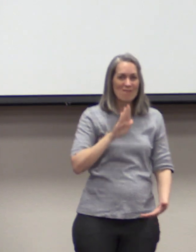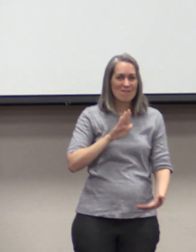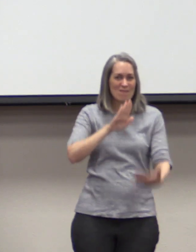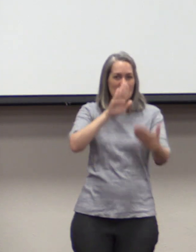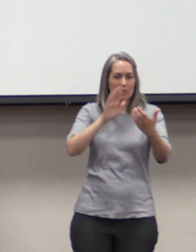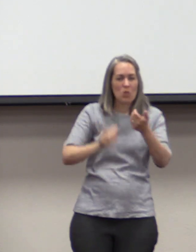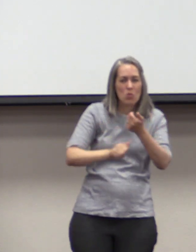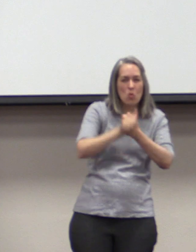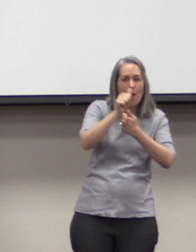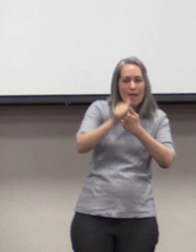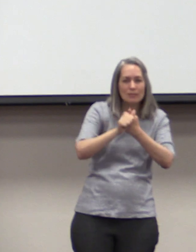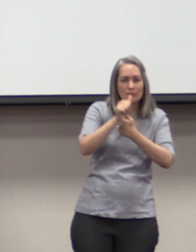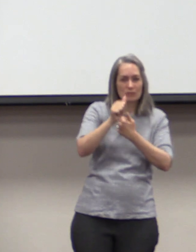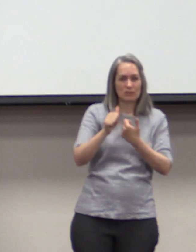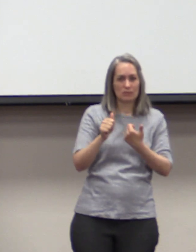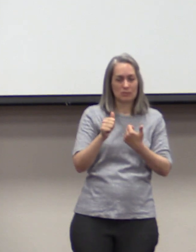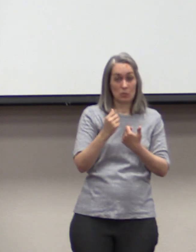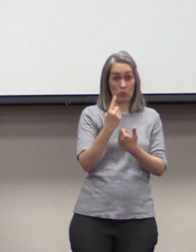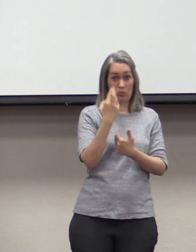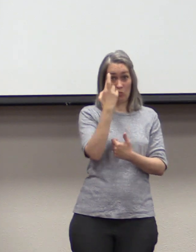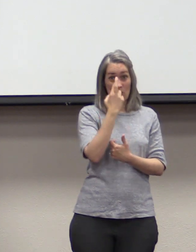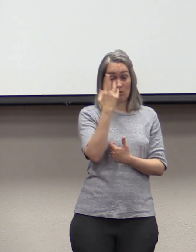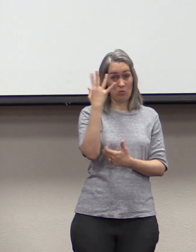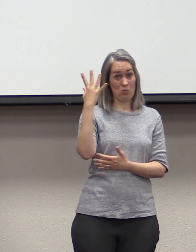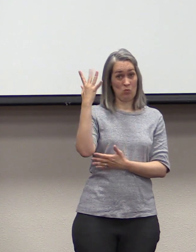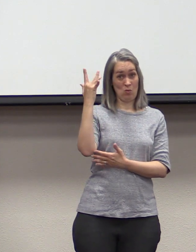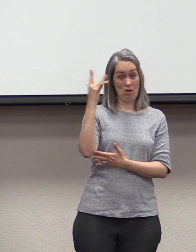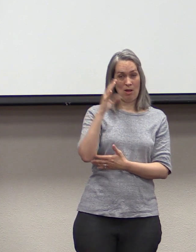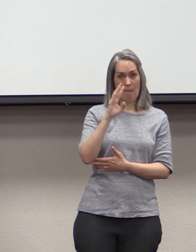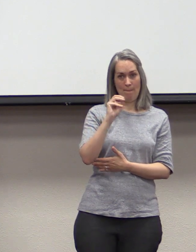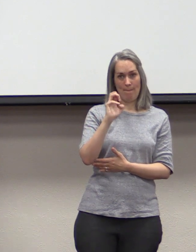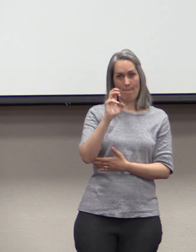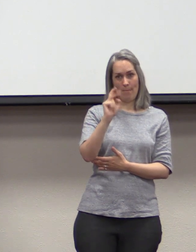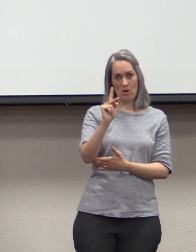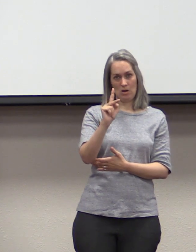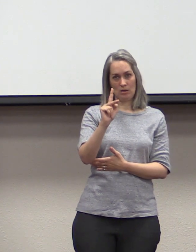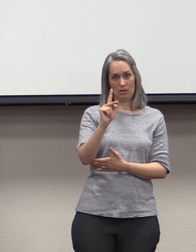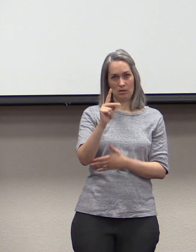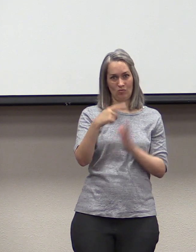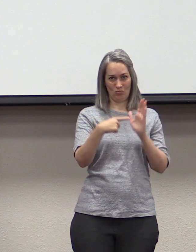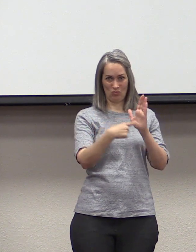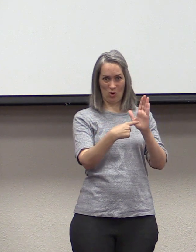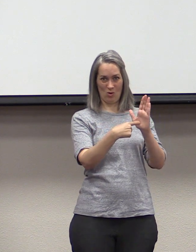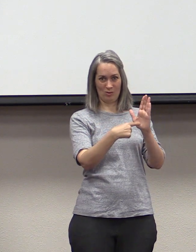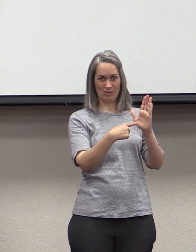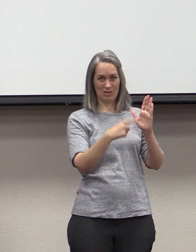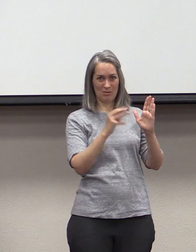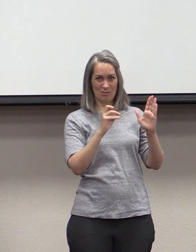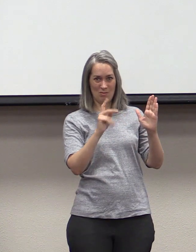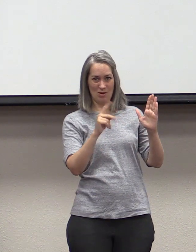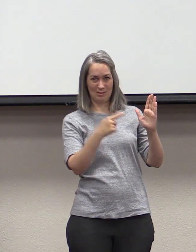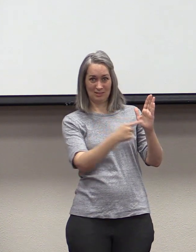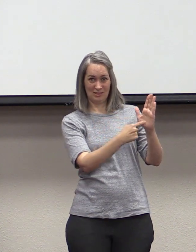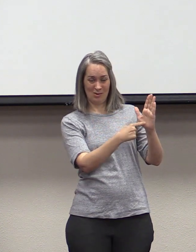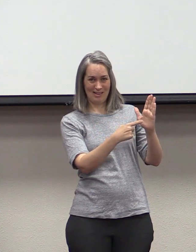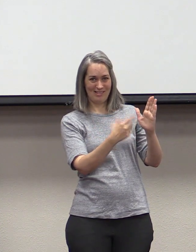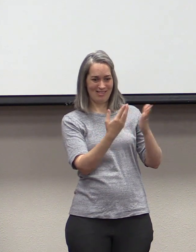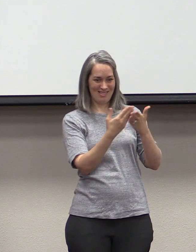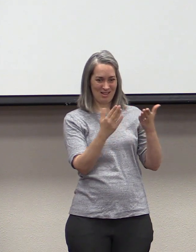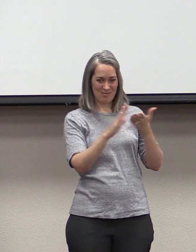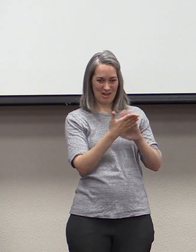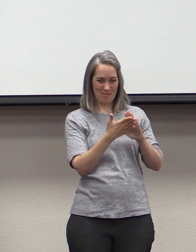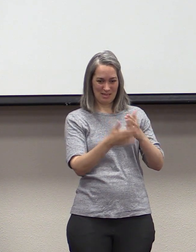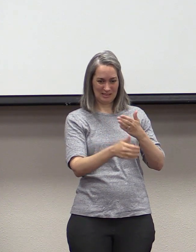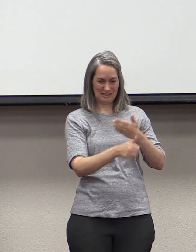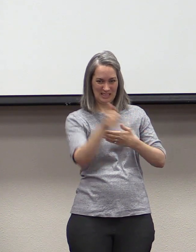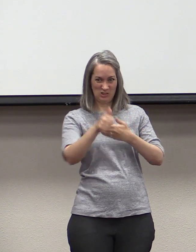think maybe that's one of the reasons why Mark points this out, is because he's pointing out things were getting